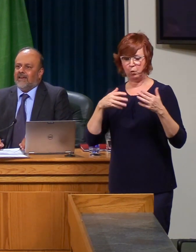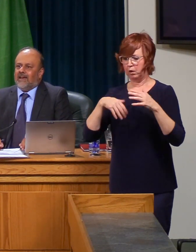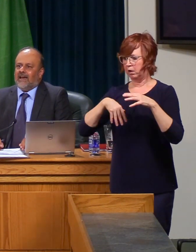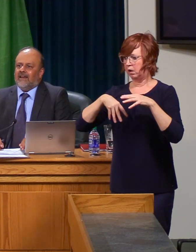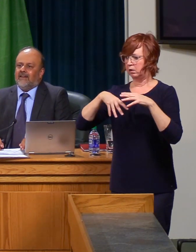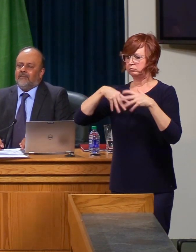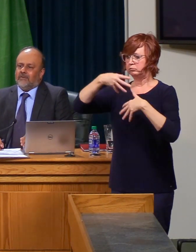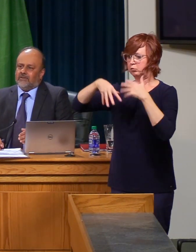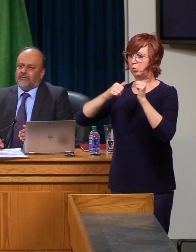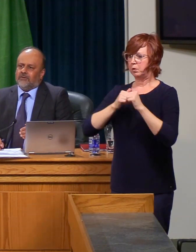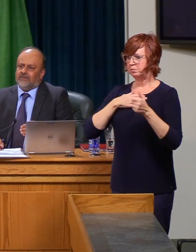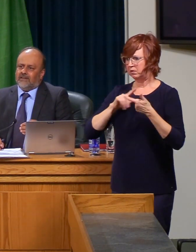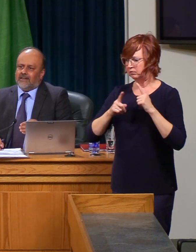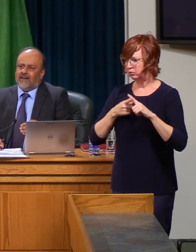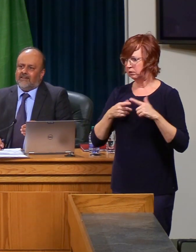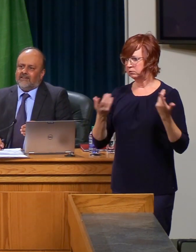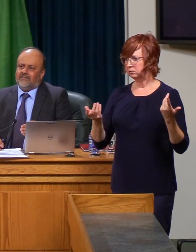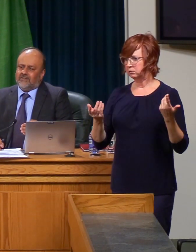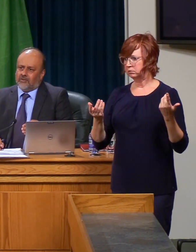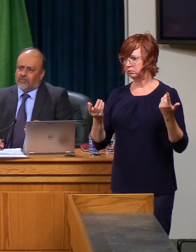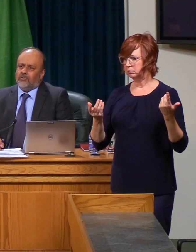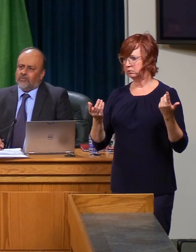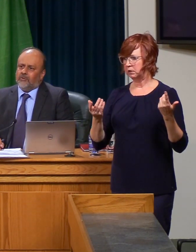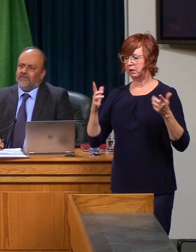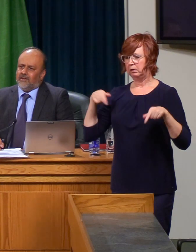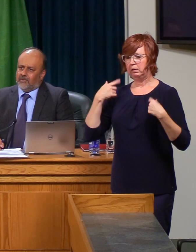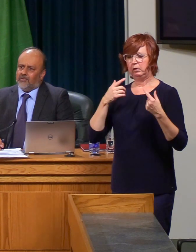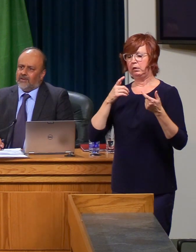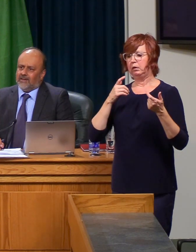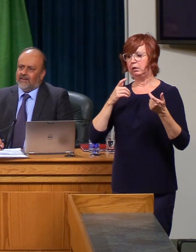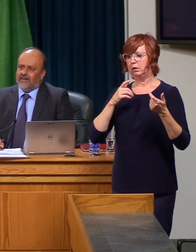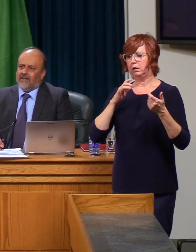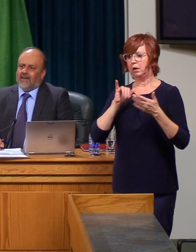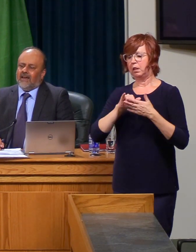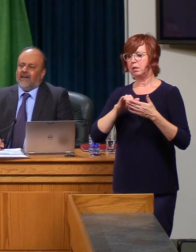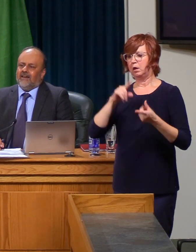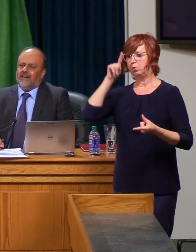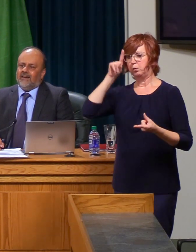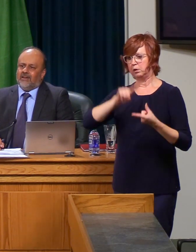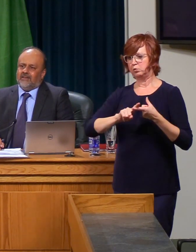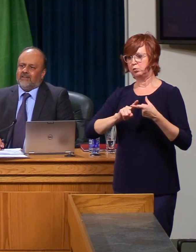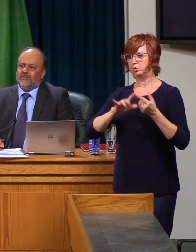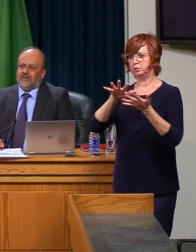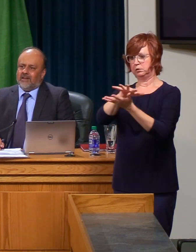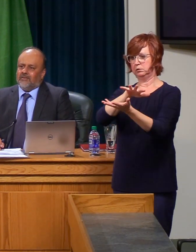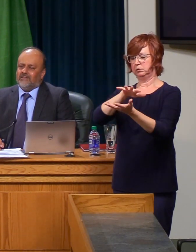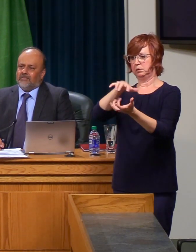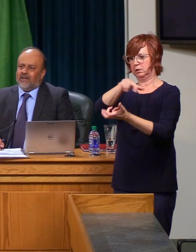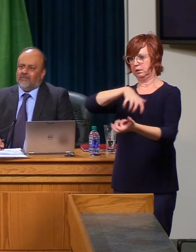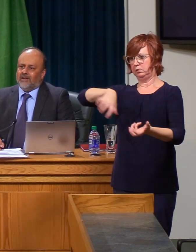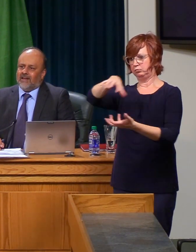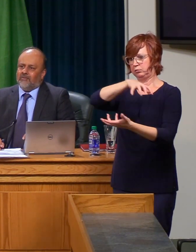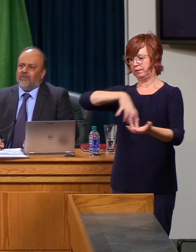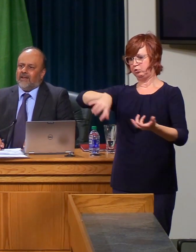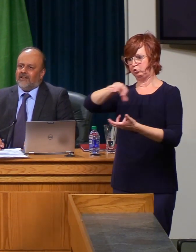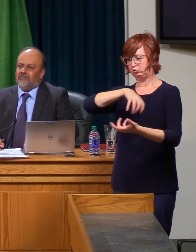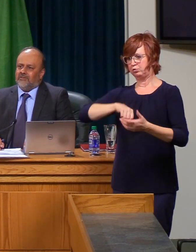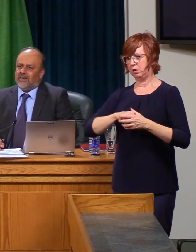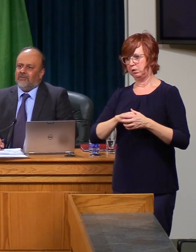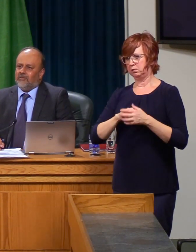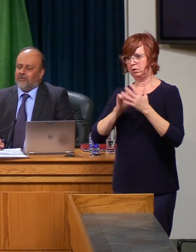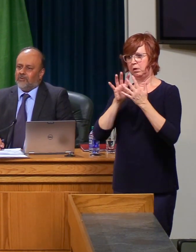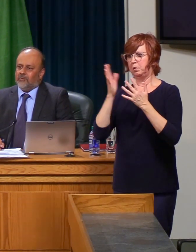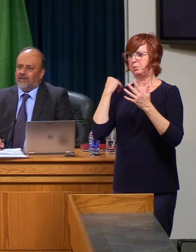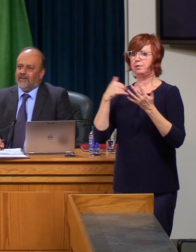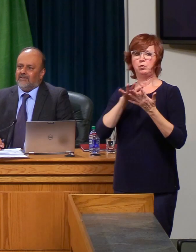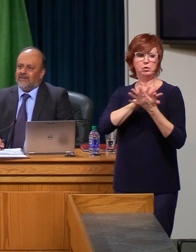friends? And so this removes that ambiguity, and it just levels the playing field. Everyone has to